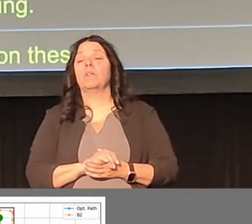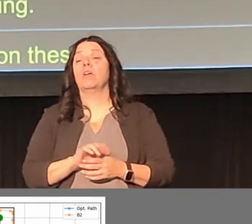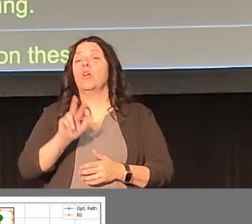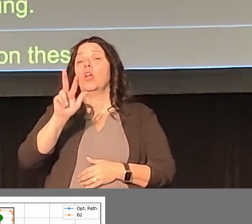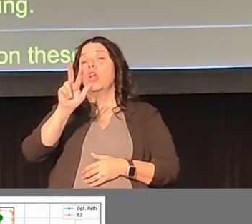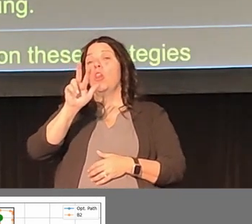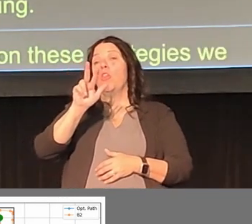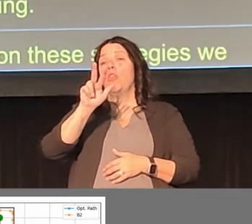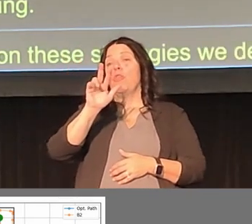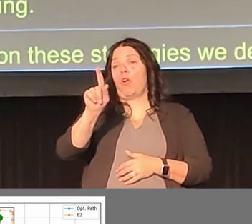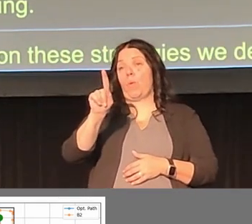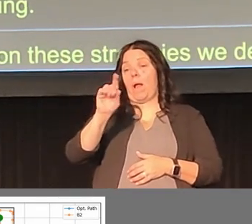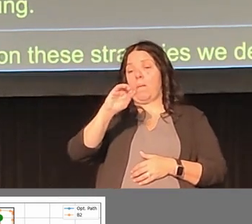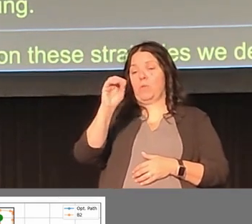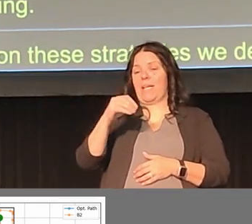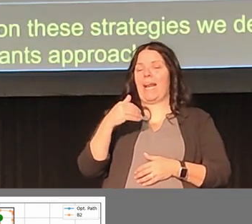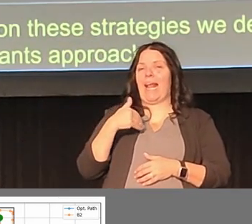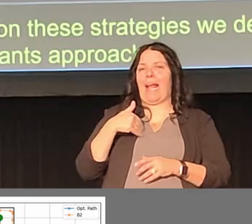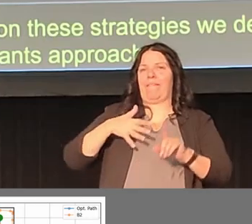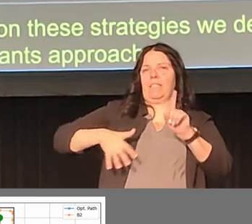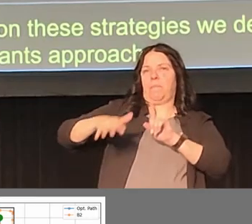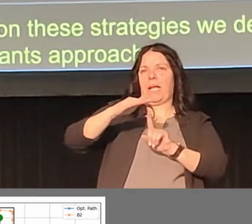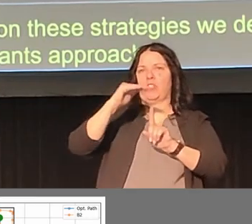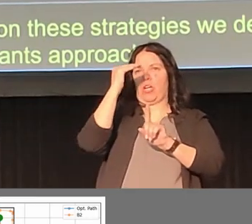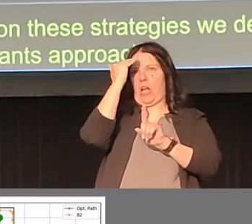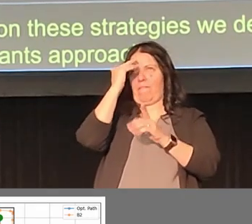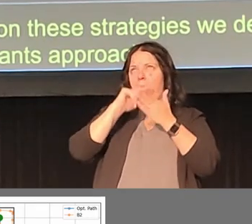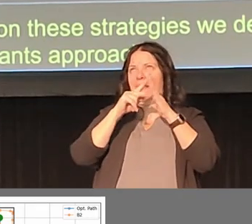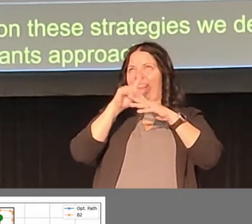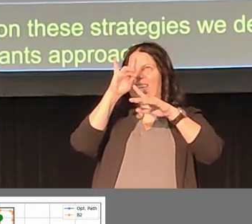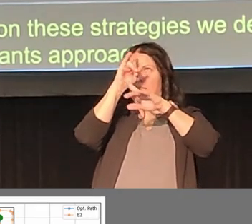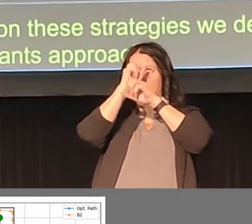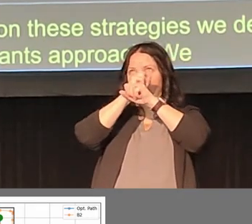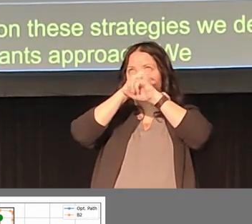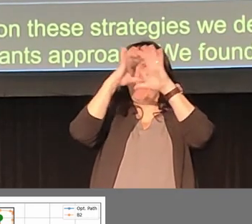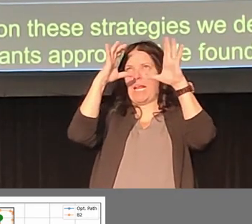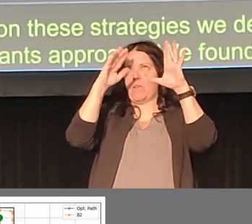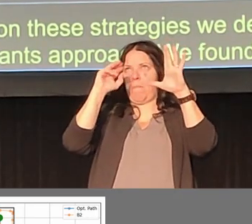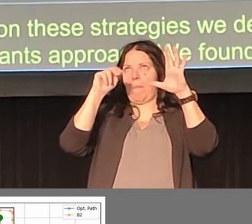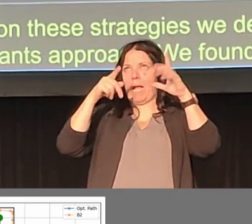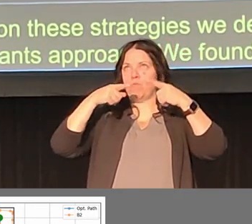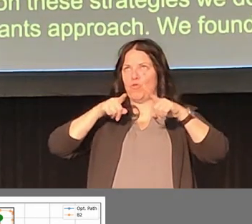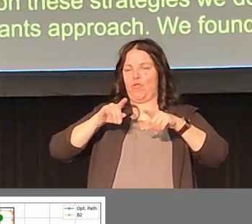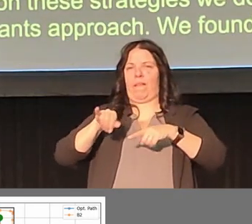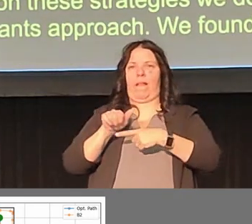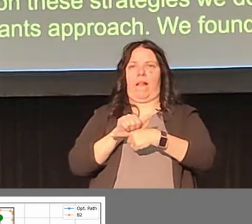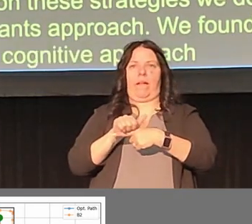had a spatial cognitive approach, meaning they actually built a mental map during this simulation.